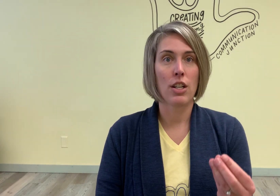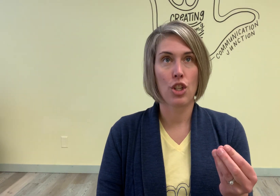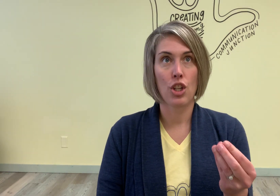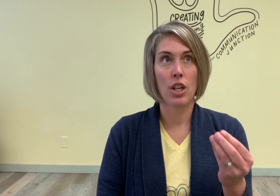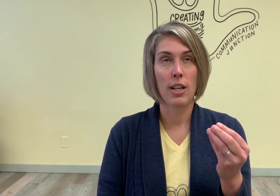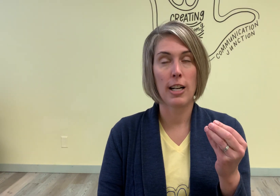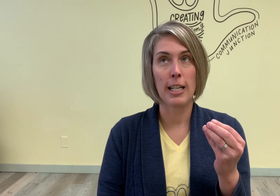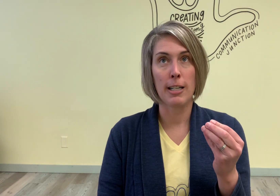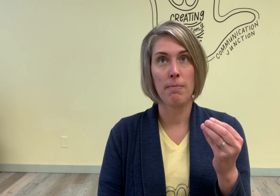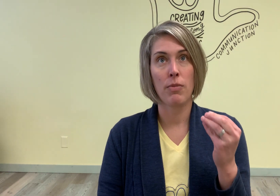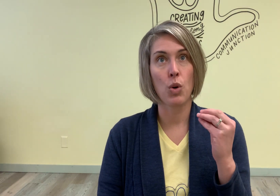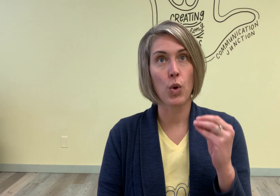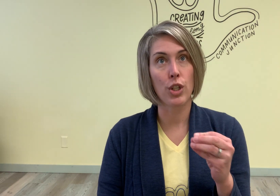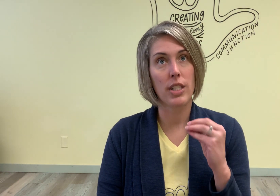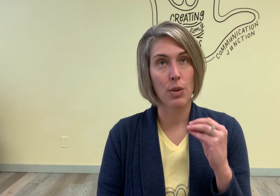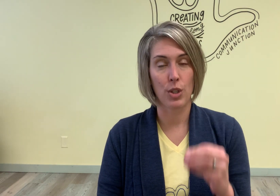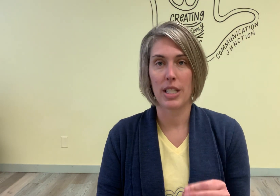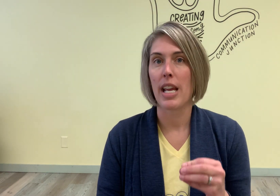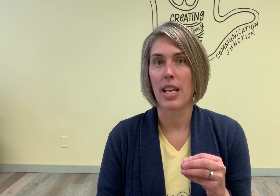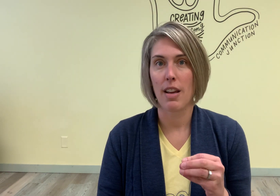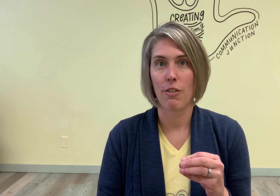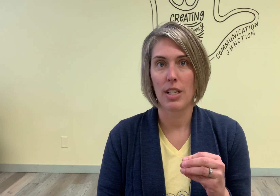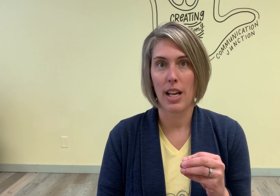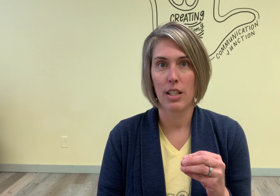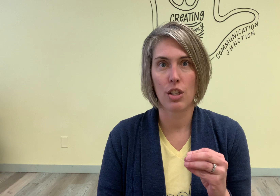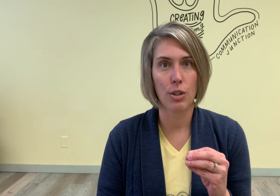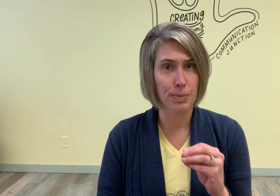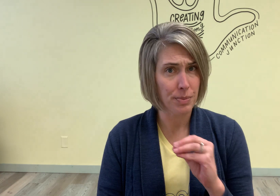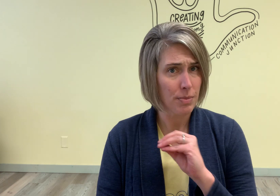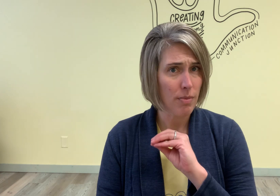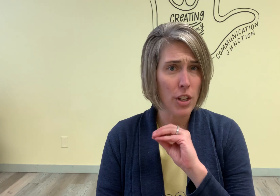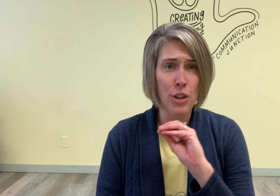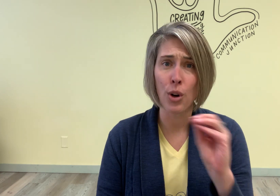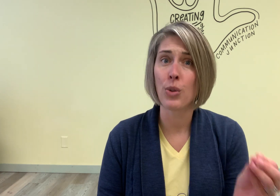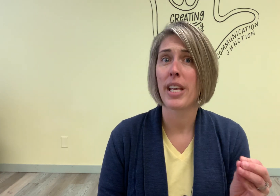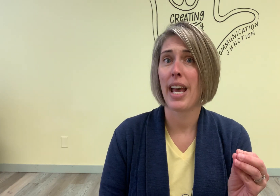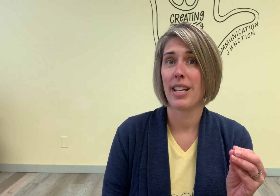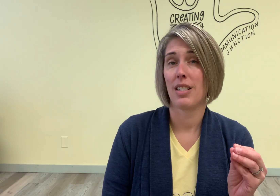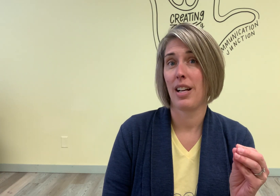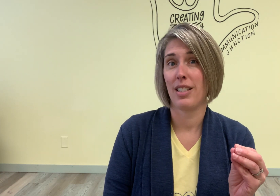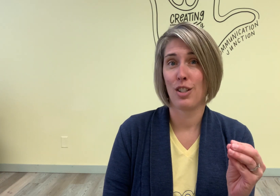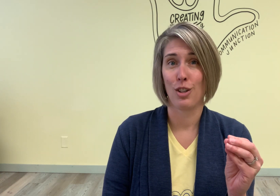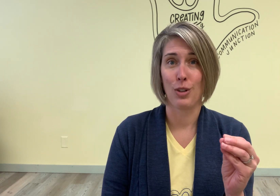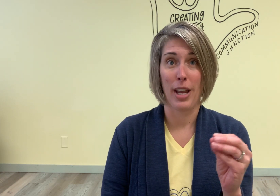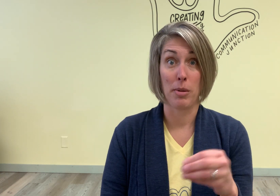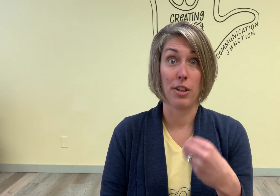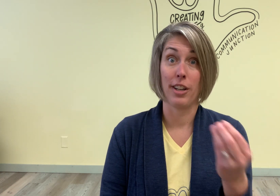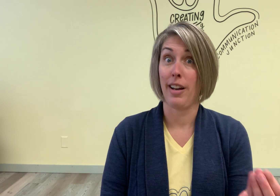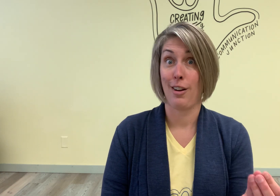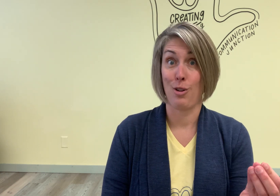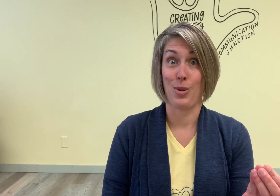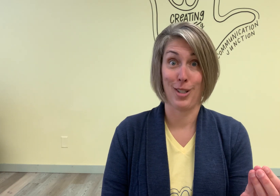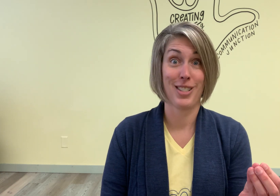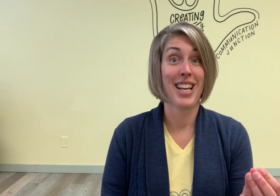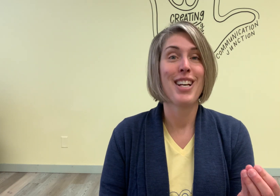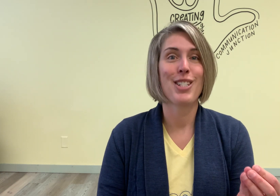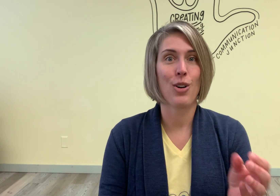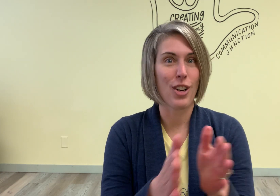match the words that we're saying every day. So you're only adding signs to your vocabulary, not new words. So our sign